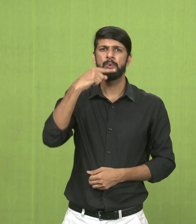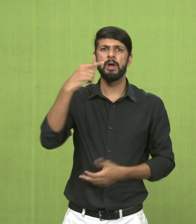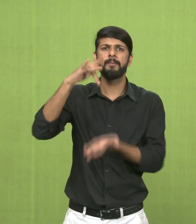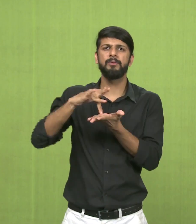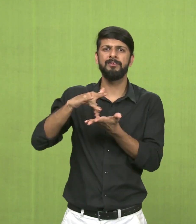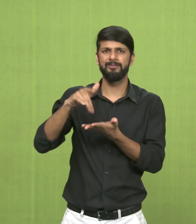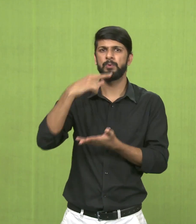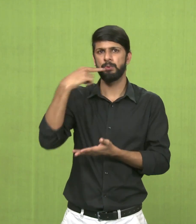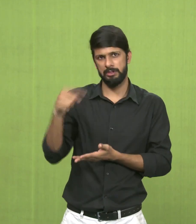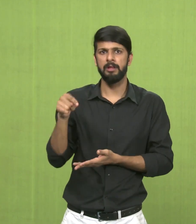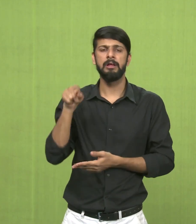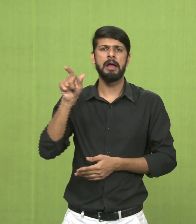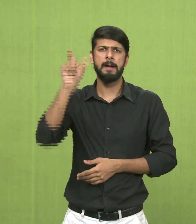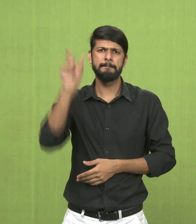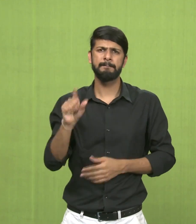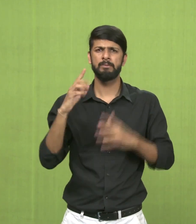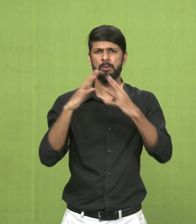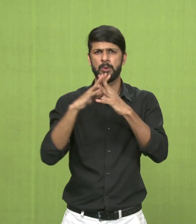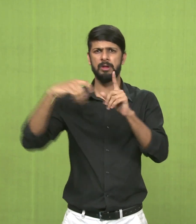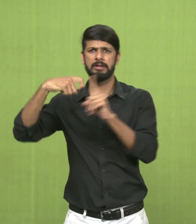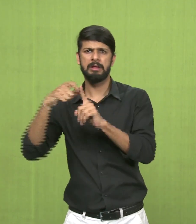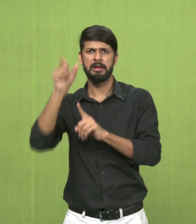Russian painter Vasily Kandinsky